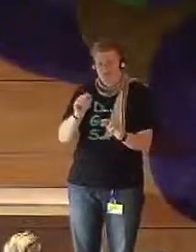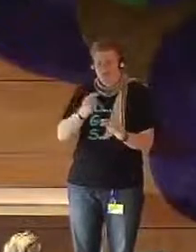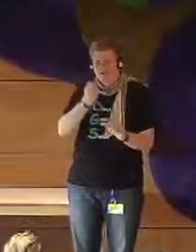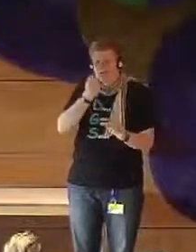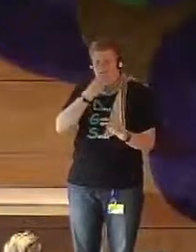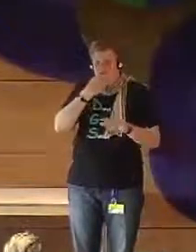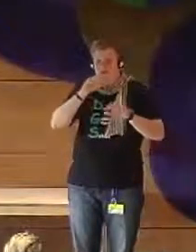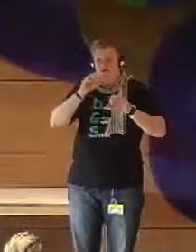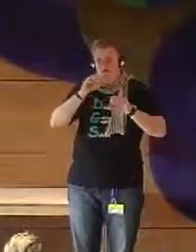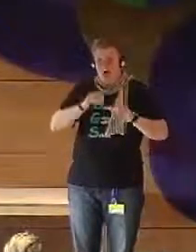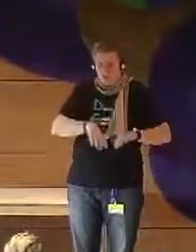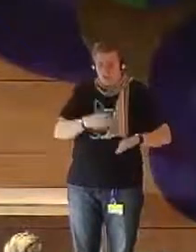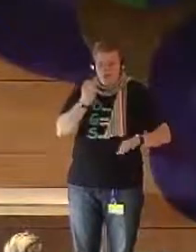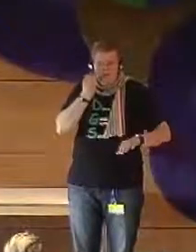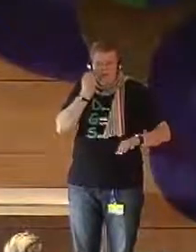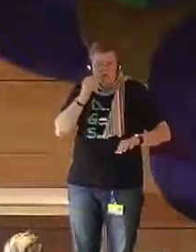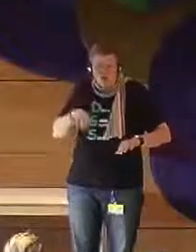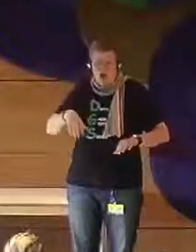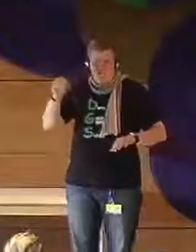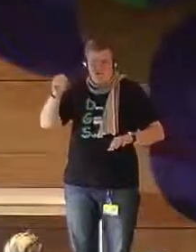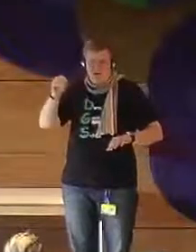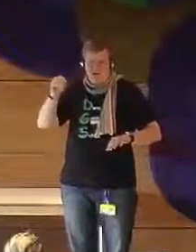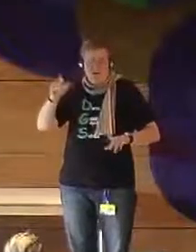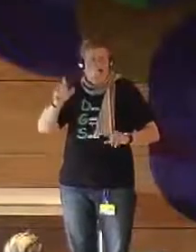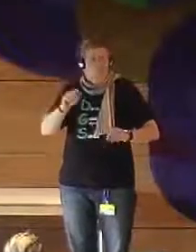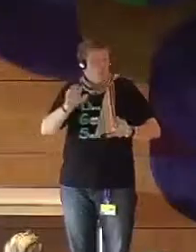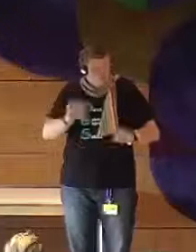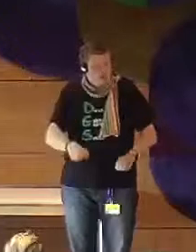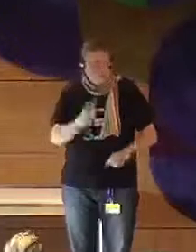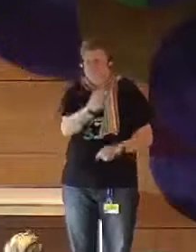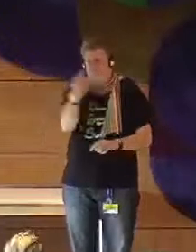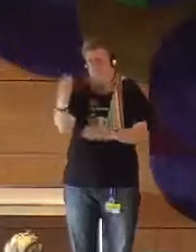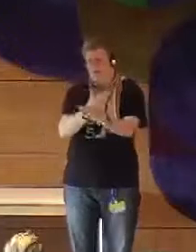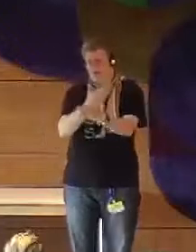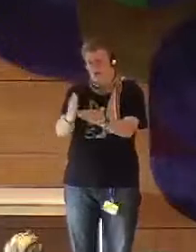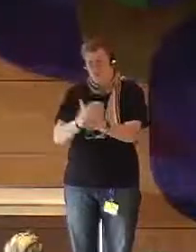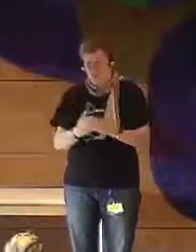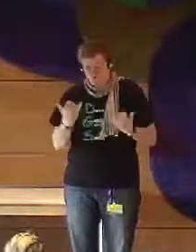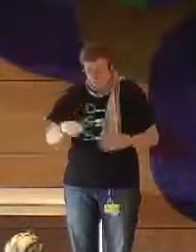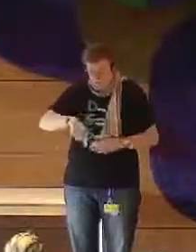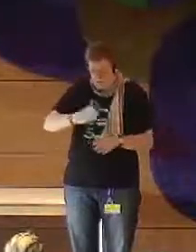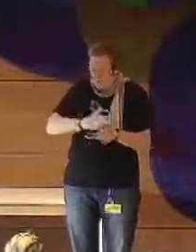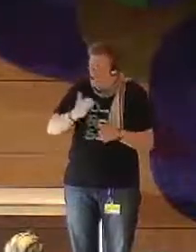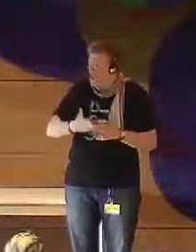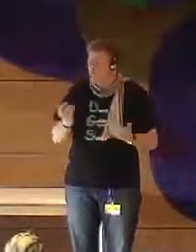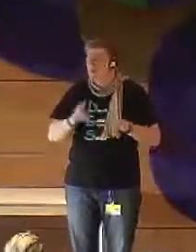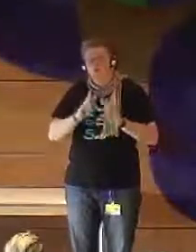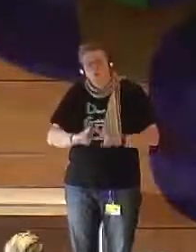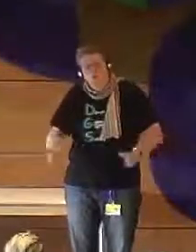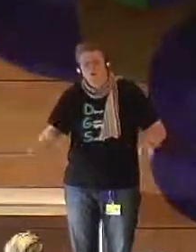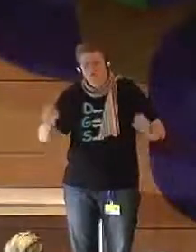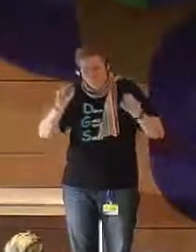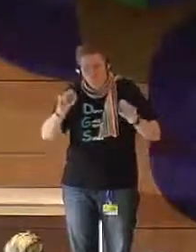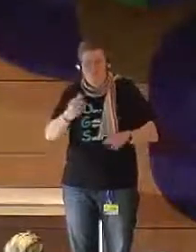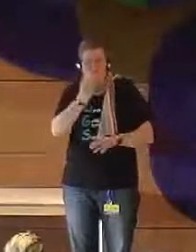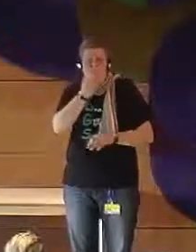weekend, we've got a quiet weekend, we're not going anywhere, we'll have a period now, and then you stop it and you can prepare for that. But they don't have to be